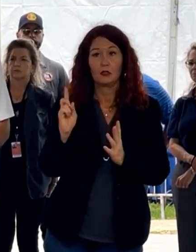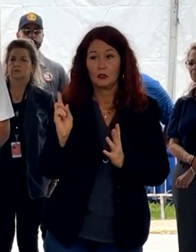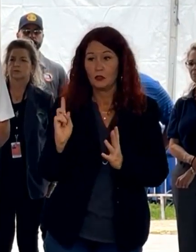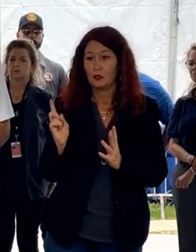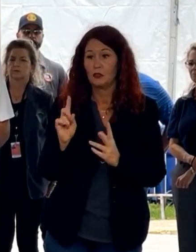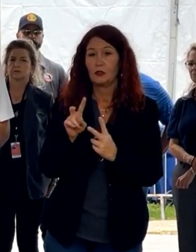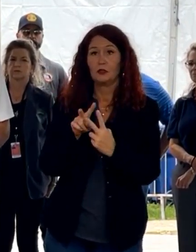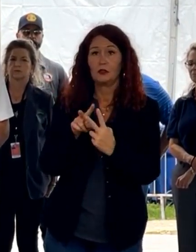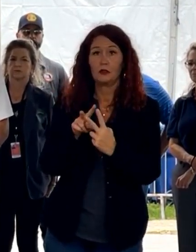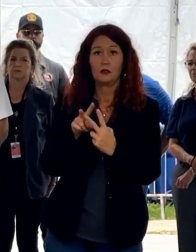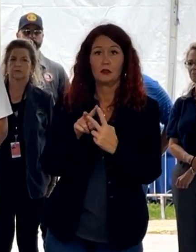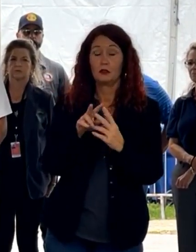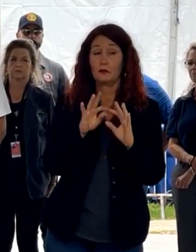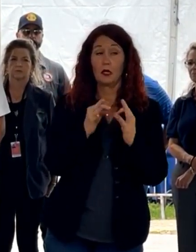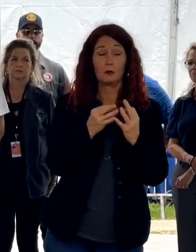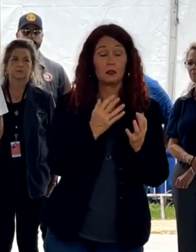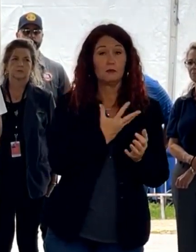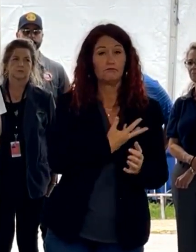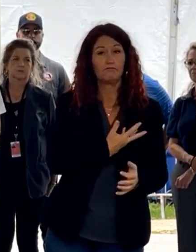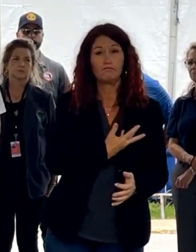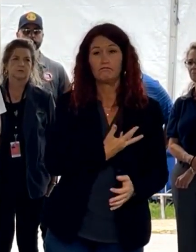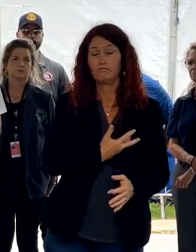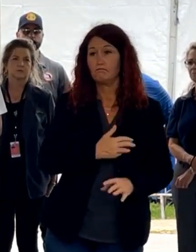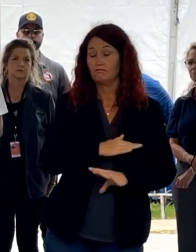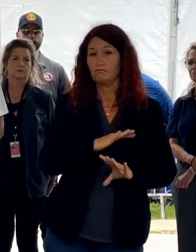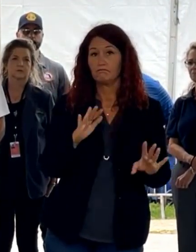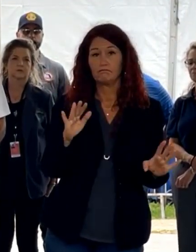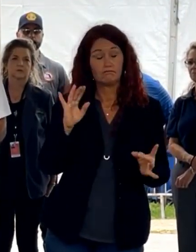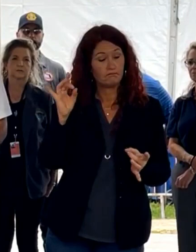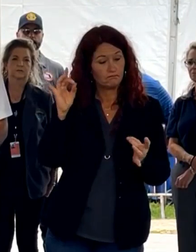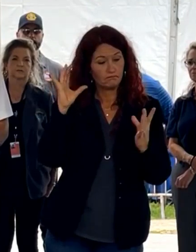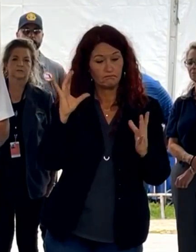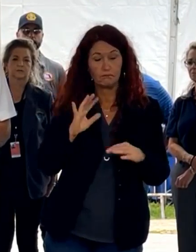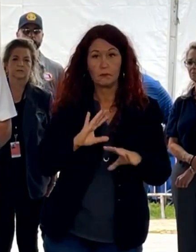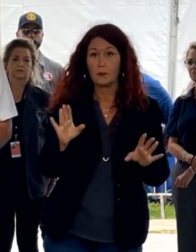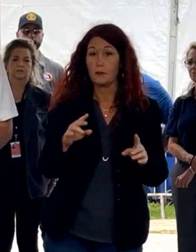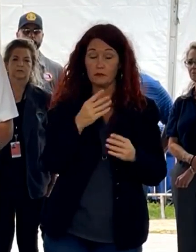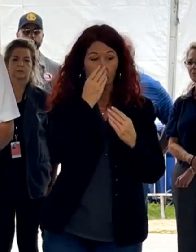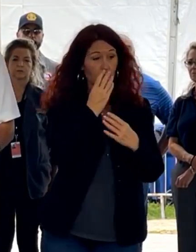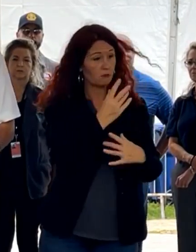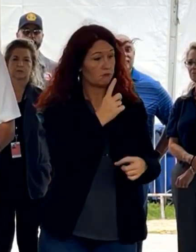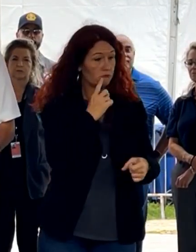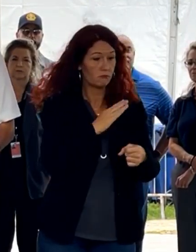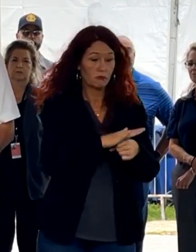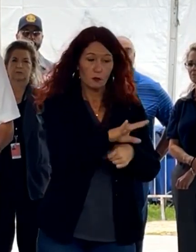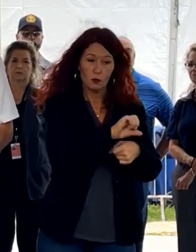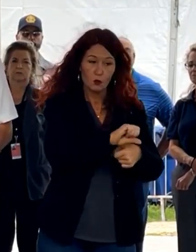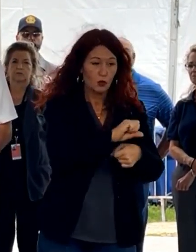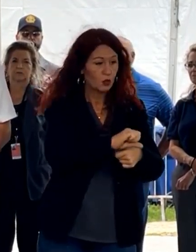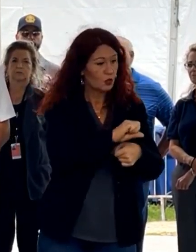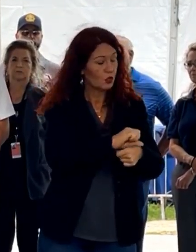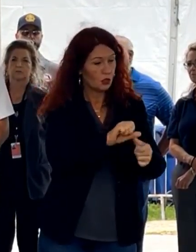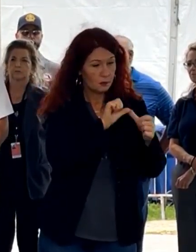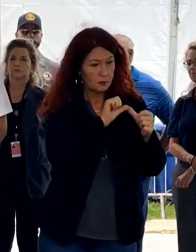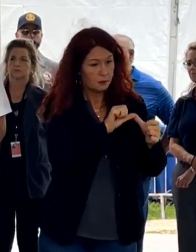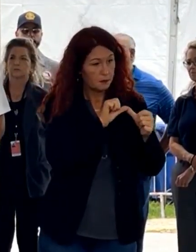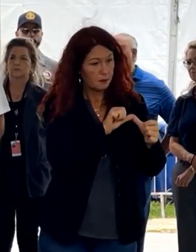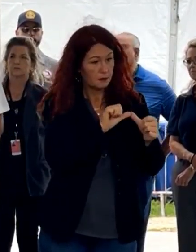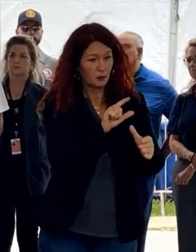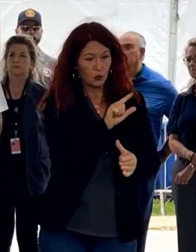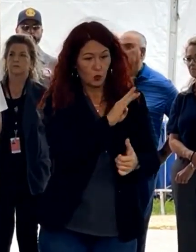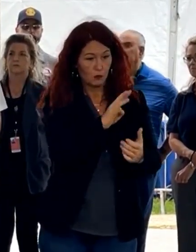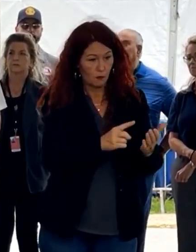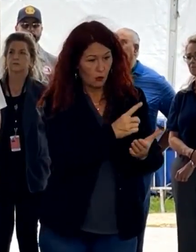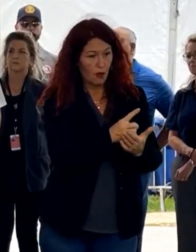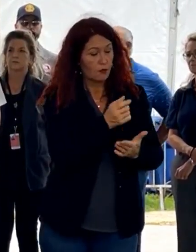them that we are working 24 hours a day, 7 days a week, nonstop, with waves of search and rescue teams, and that